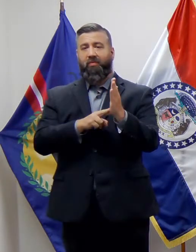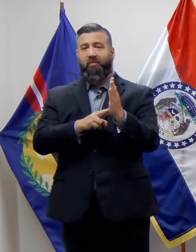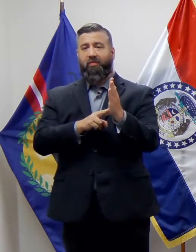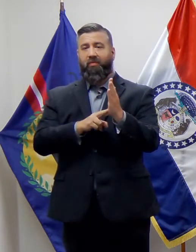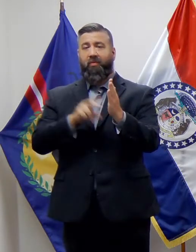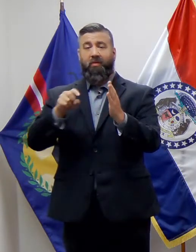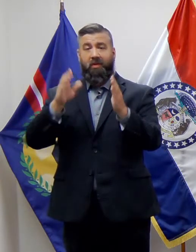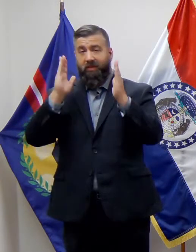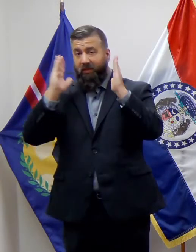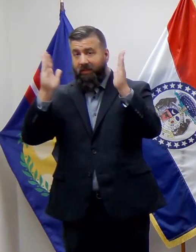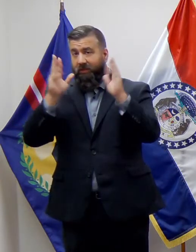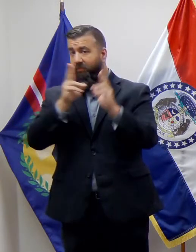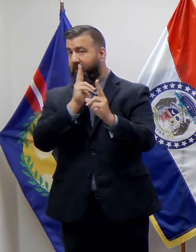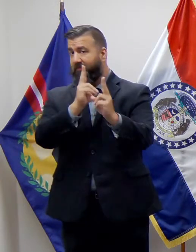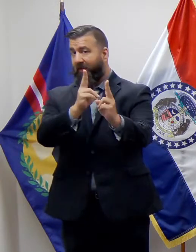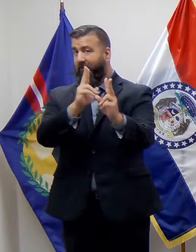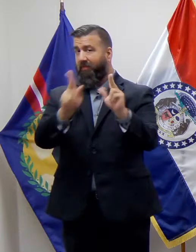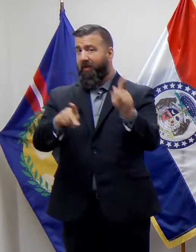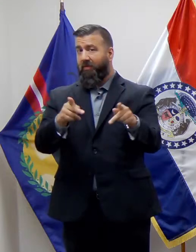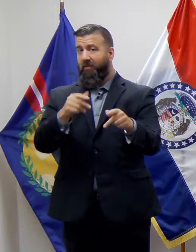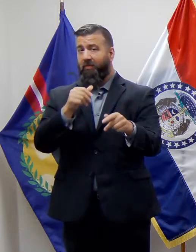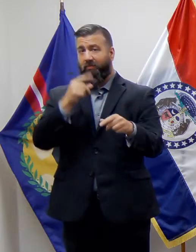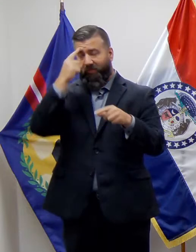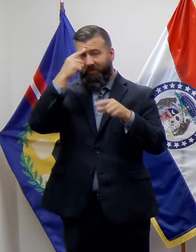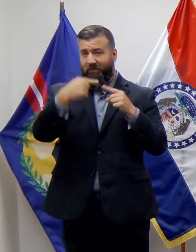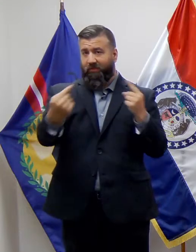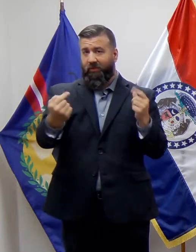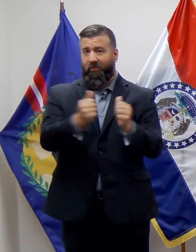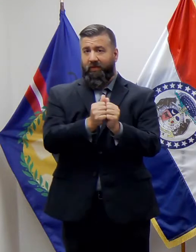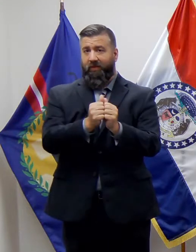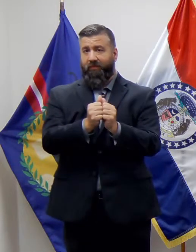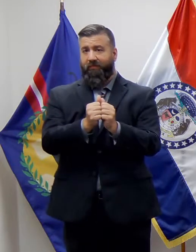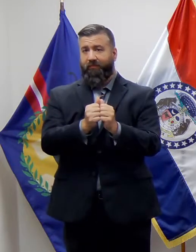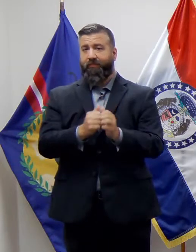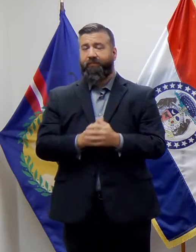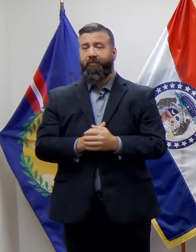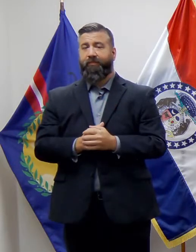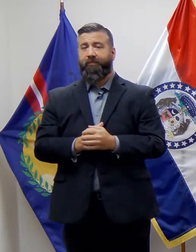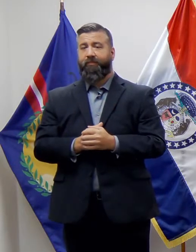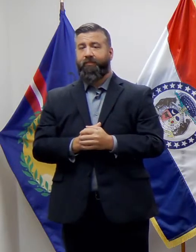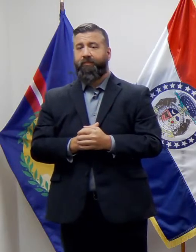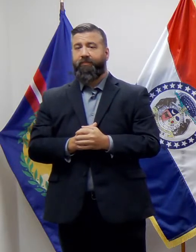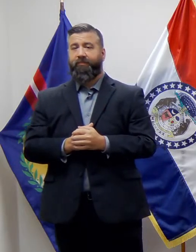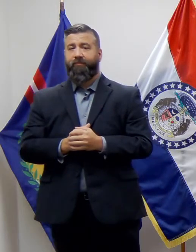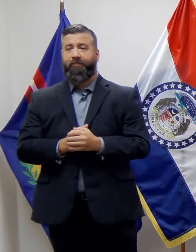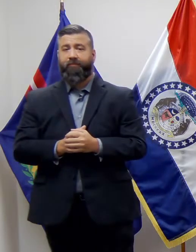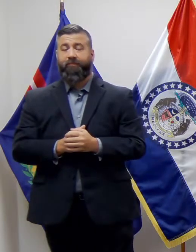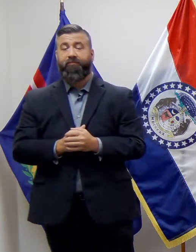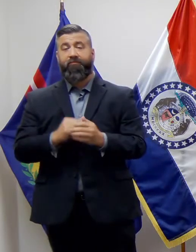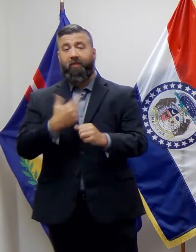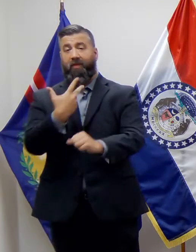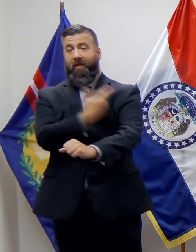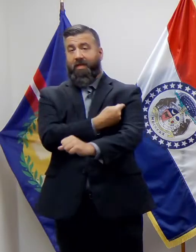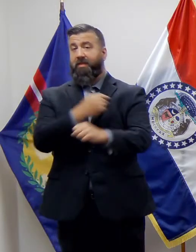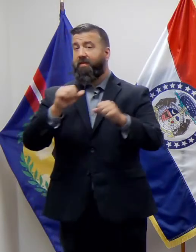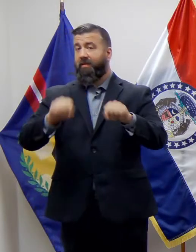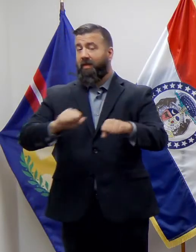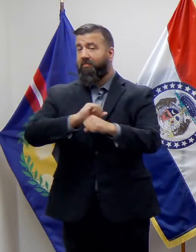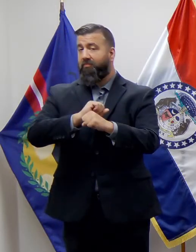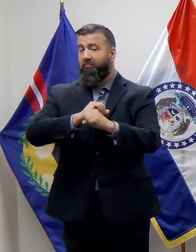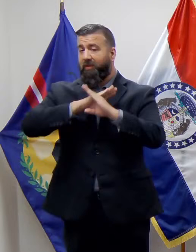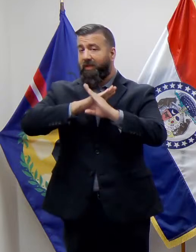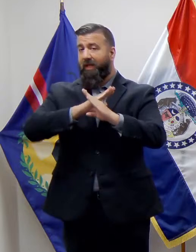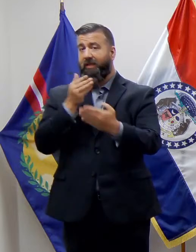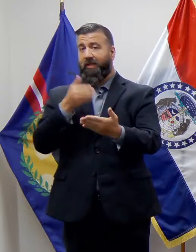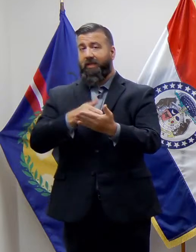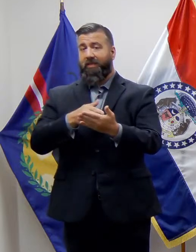with, and that includes other elected officials and members of the community. While the vaccine can protect against symptoms